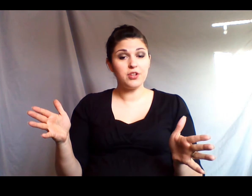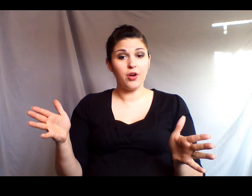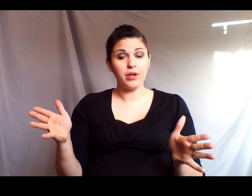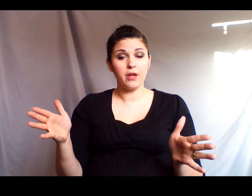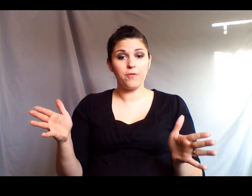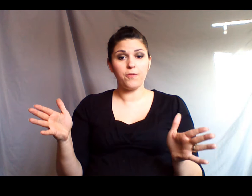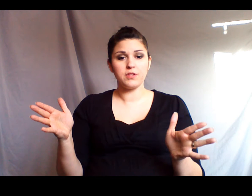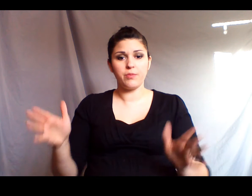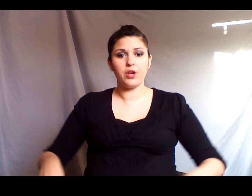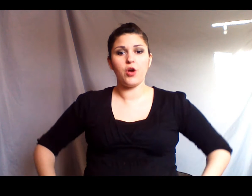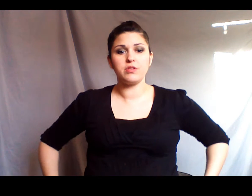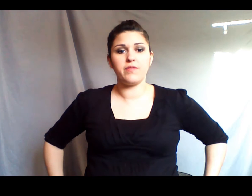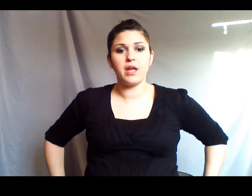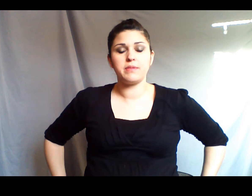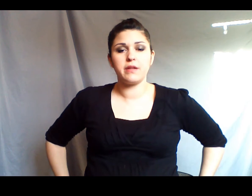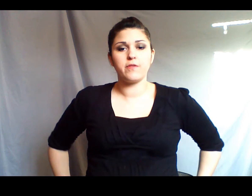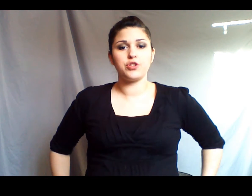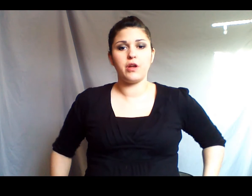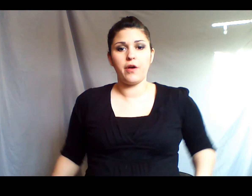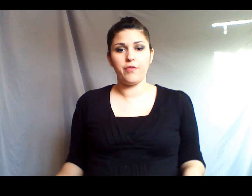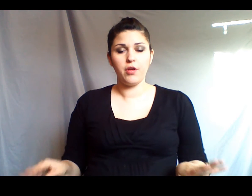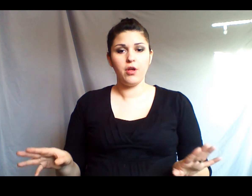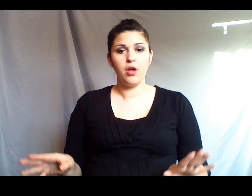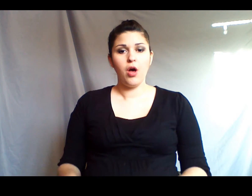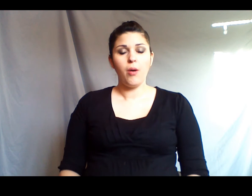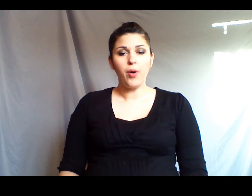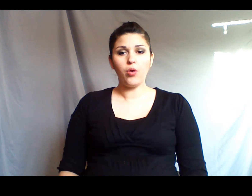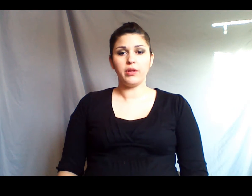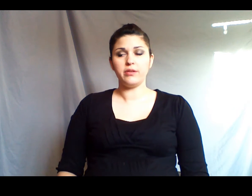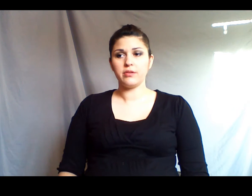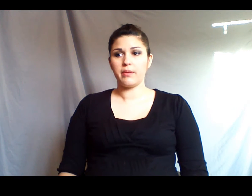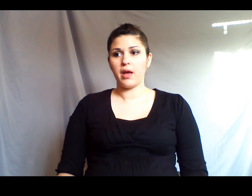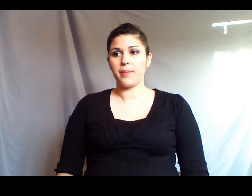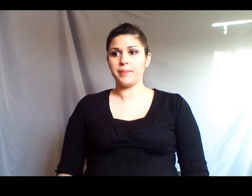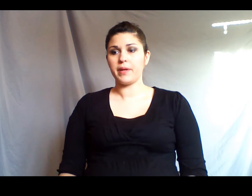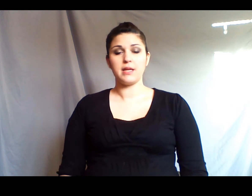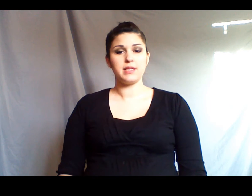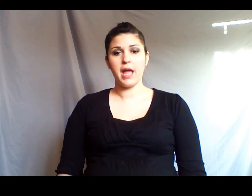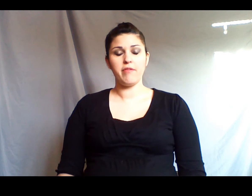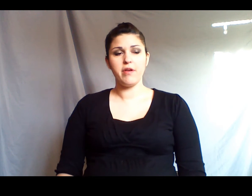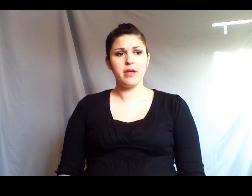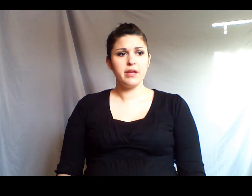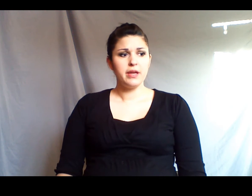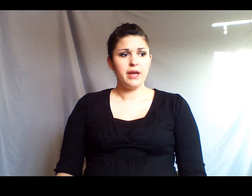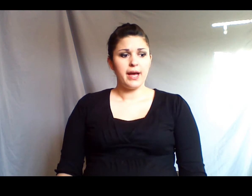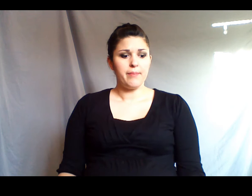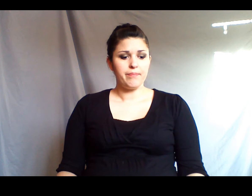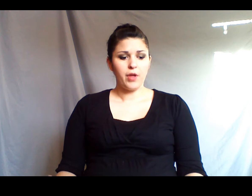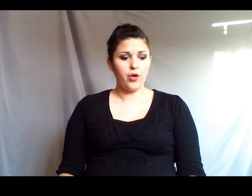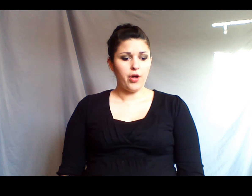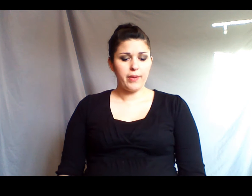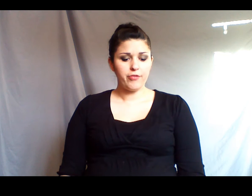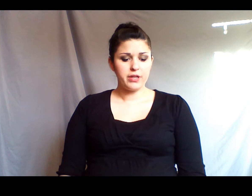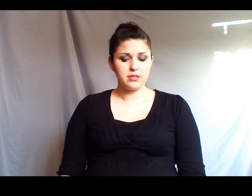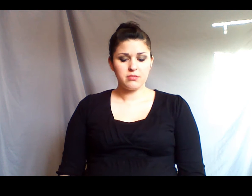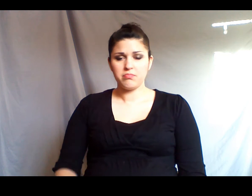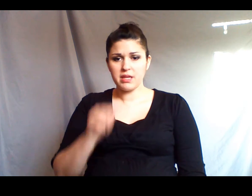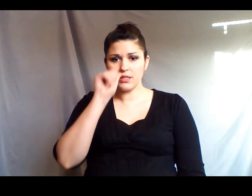know if someone knows of the updated version of Poland, because I haven't. All my friends, they still